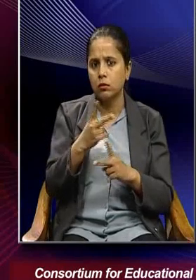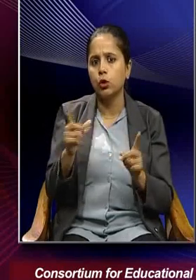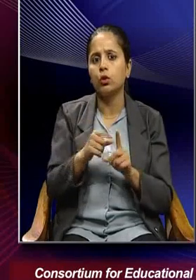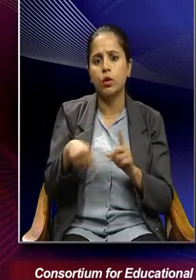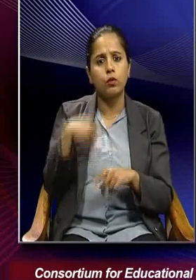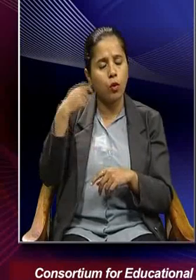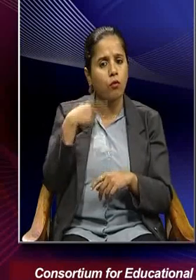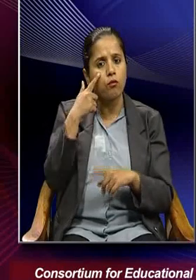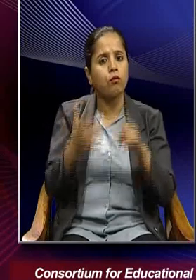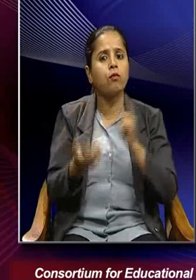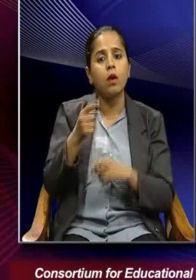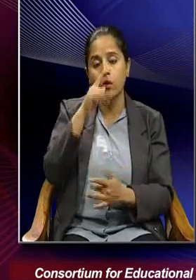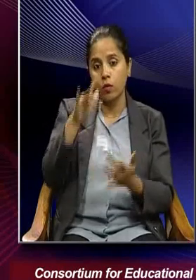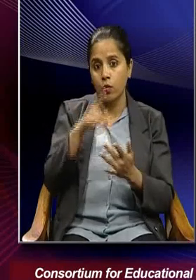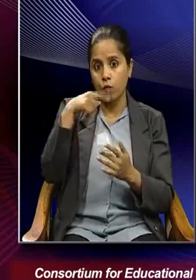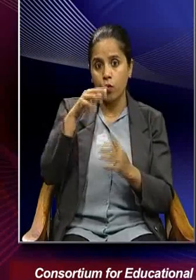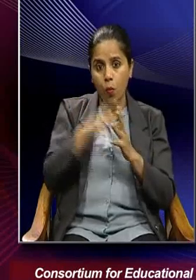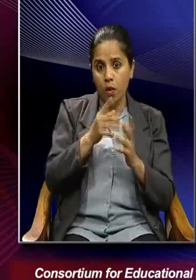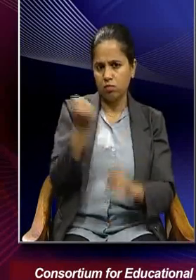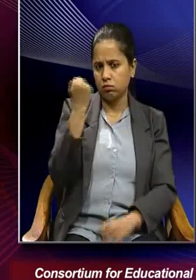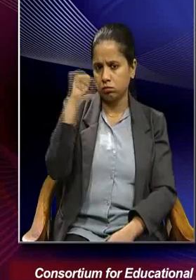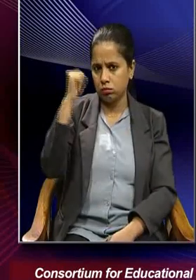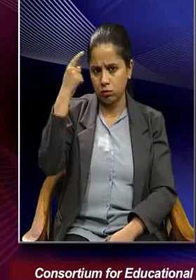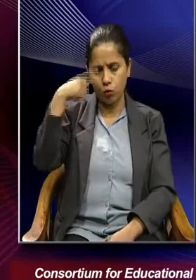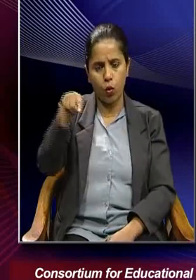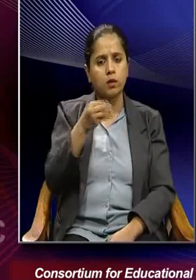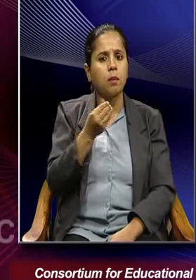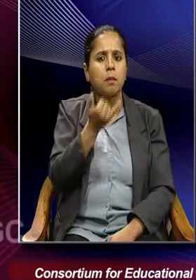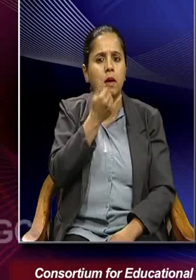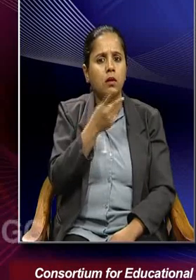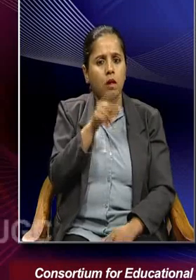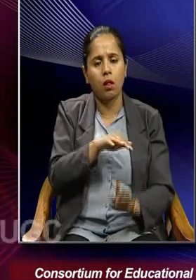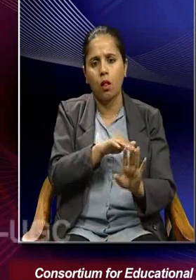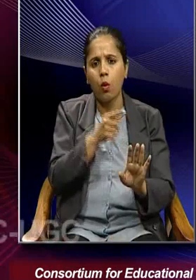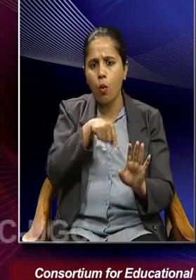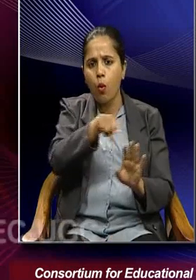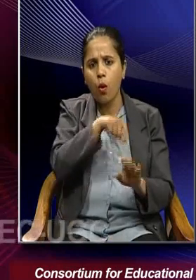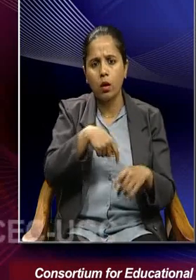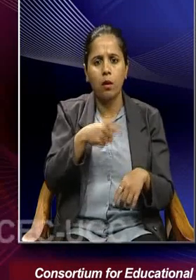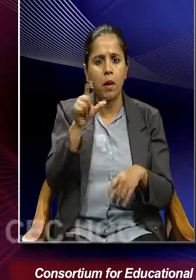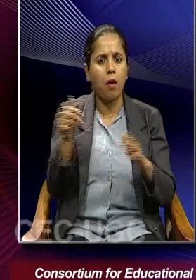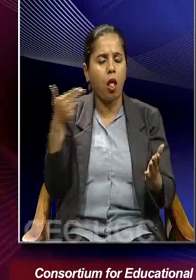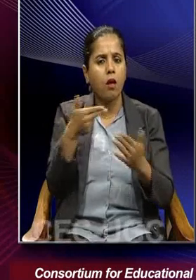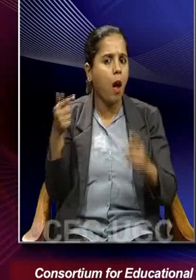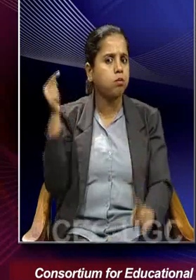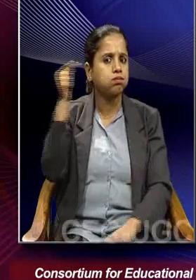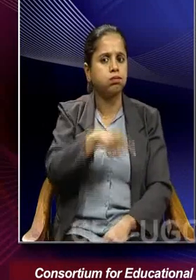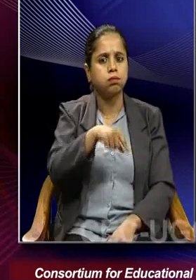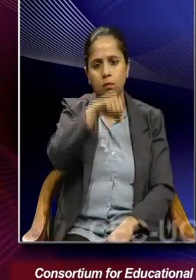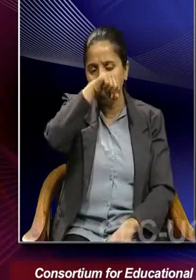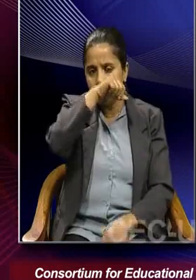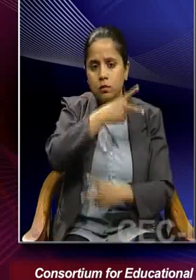that the central female protagonist, Sridevi, is wrongfully implicated in a drug smuggling case, and